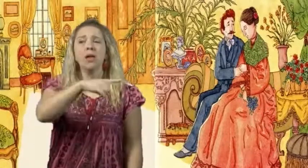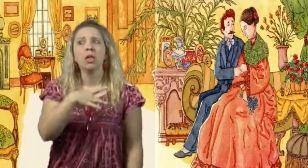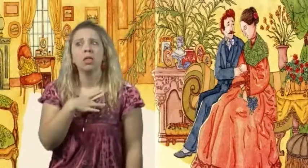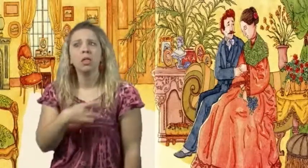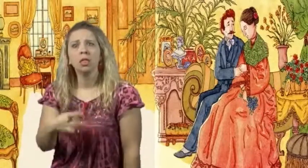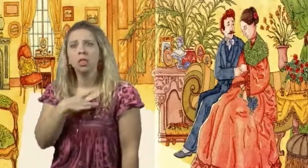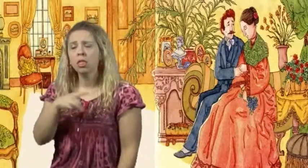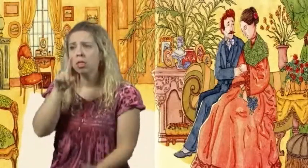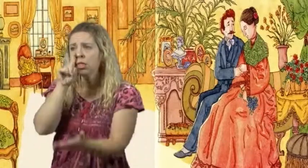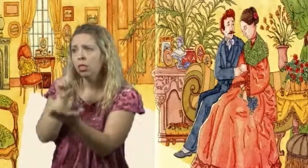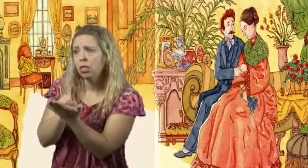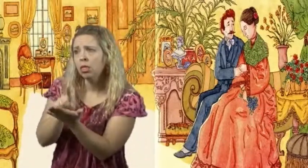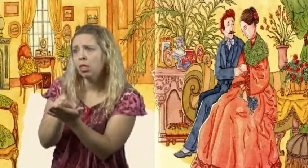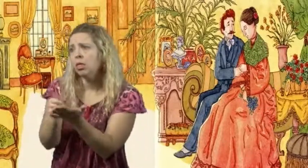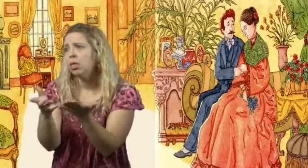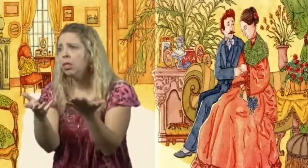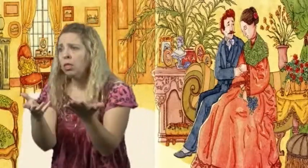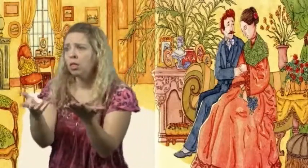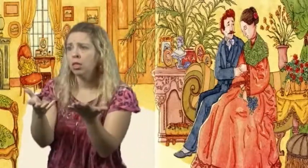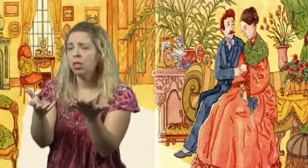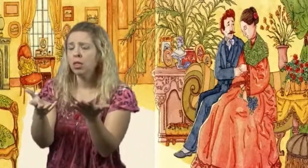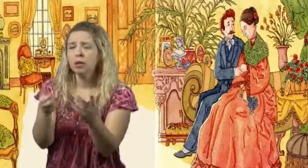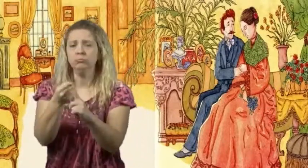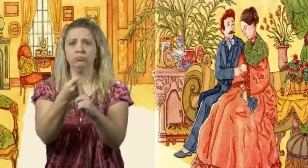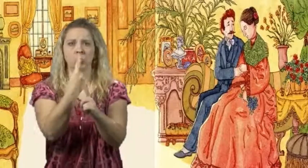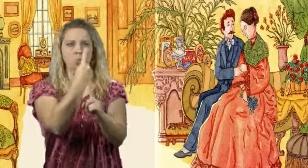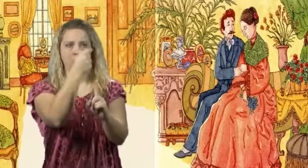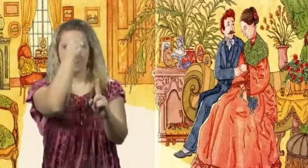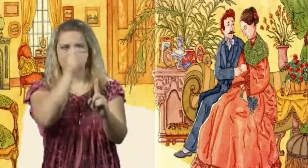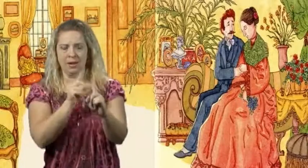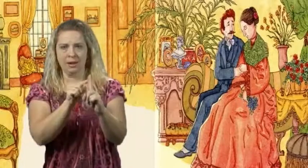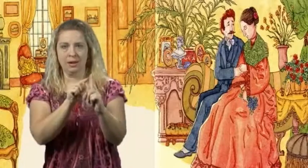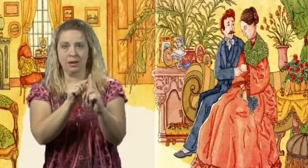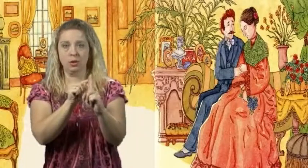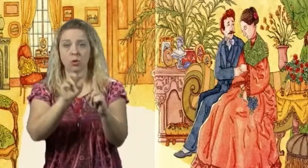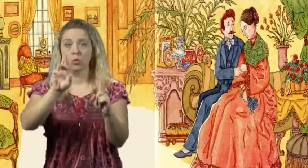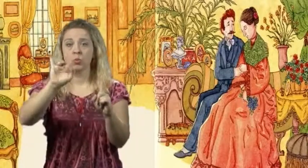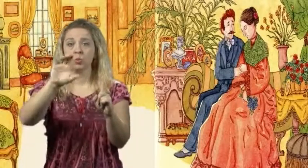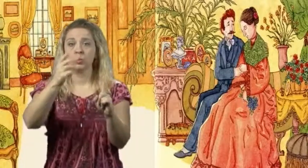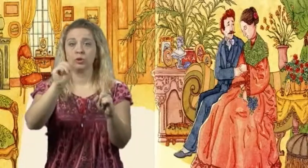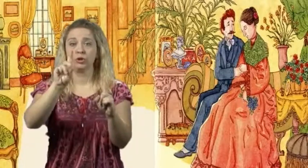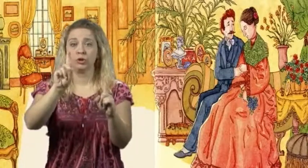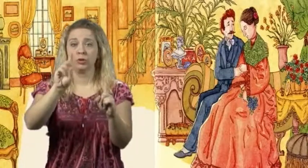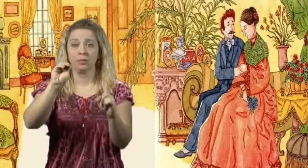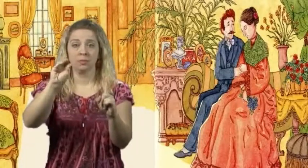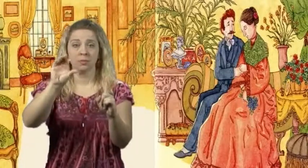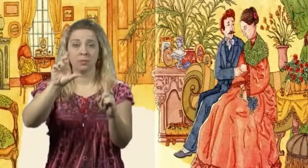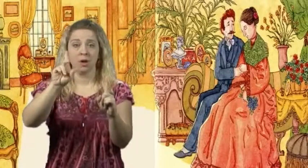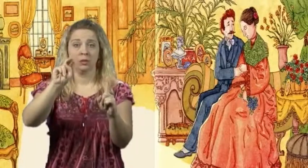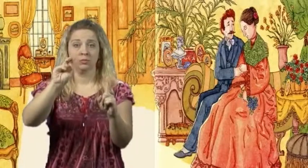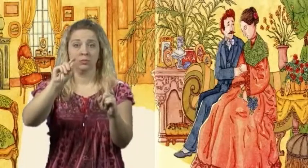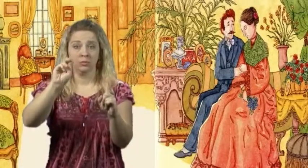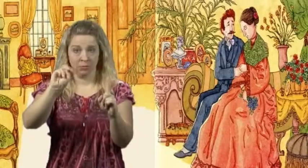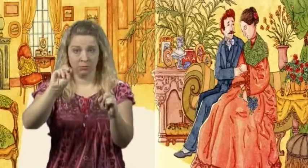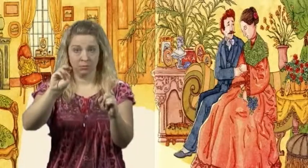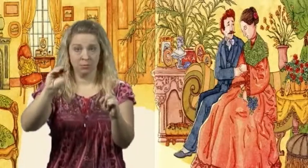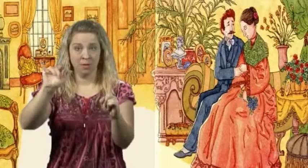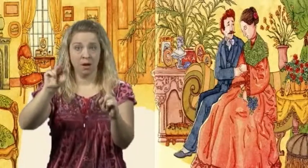Many men admired Florence. She later said that one man, Richard Monckton Milnes, was the man I